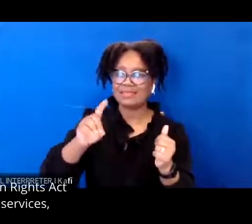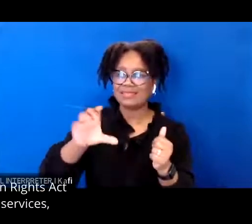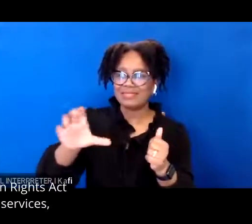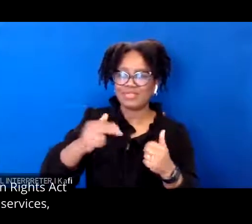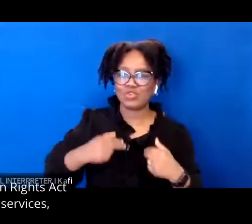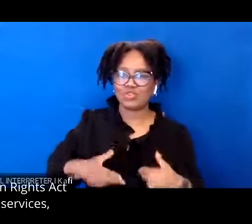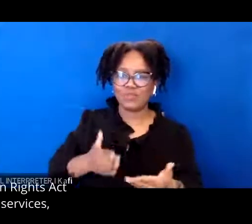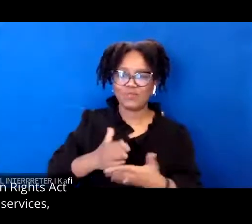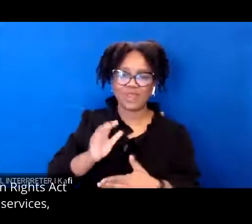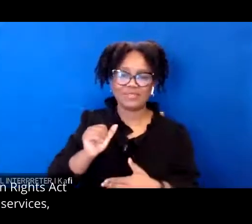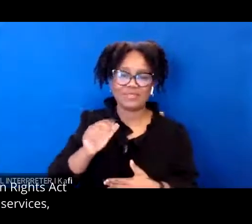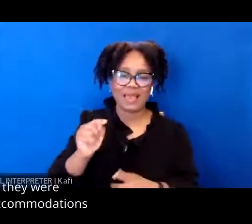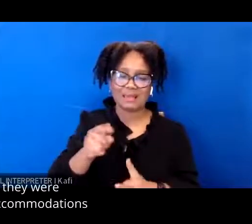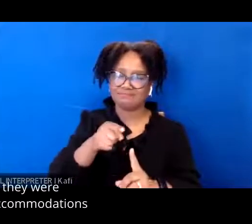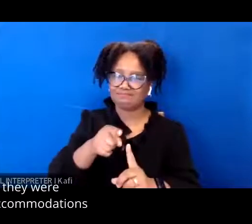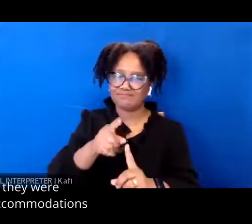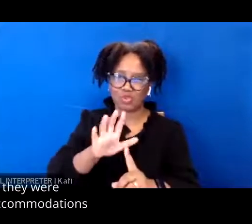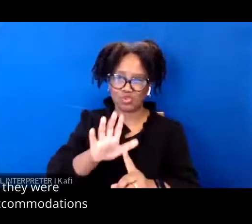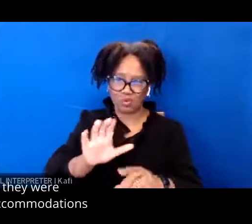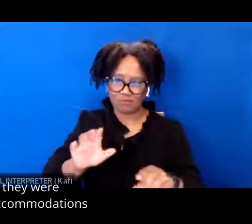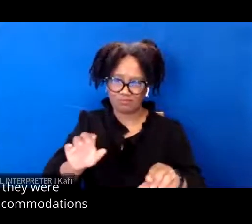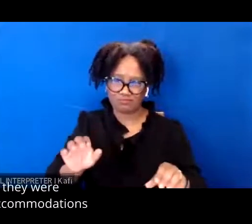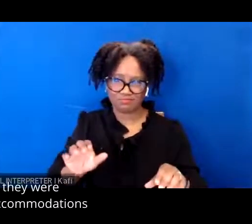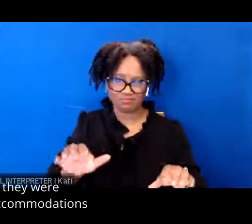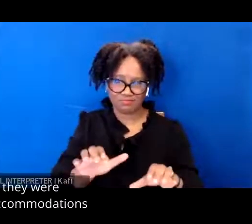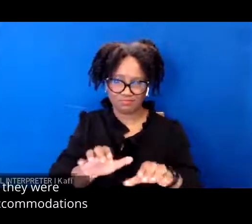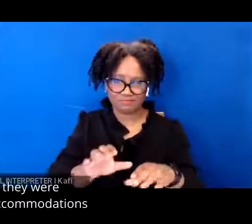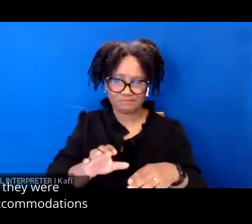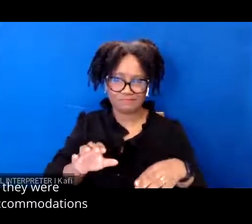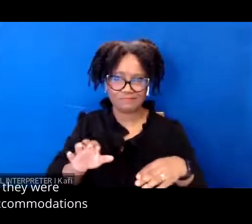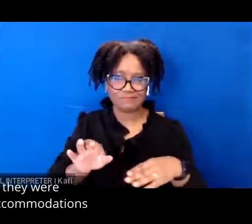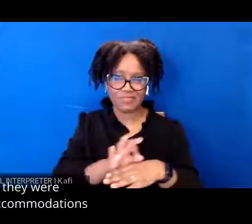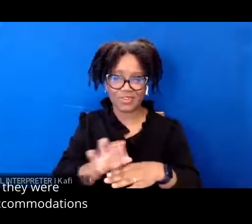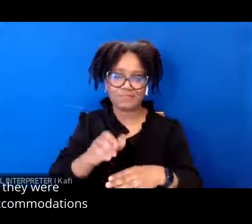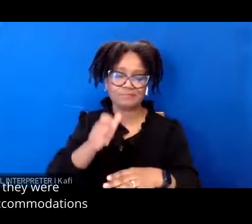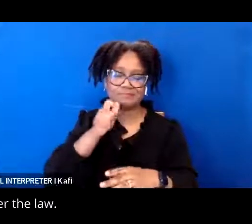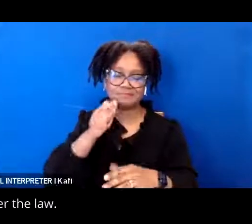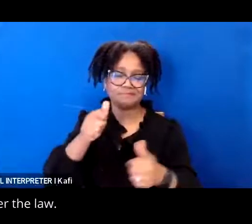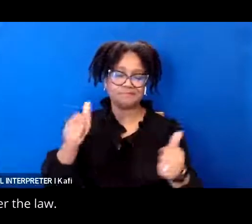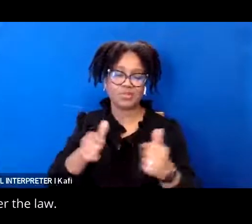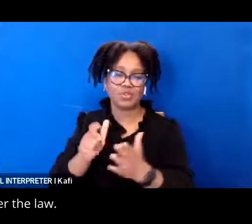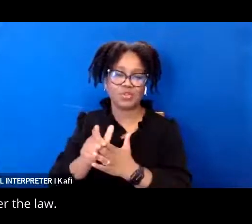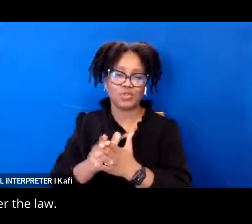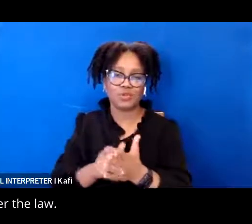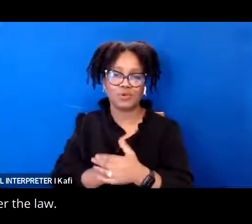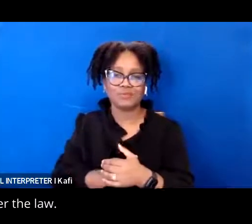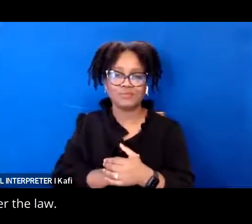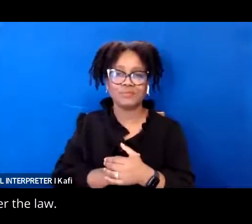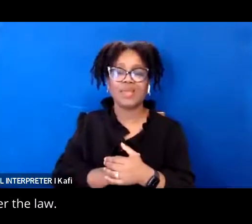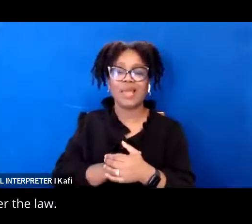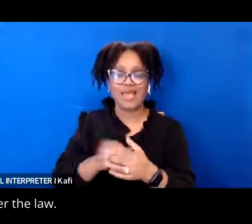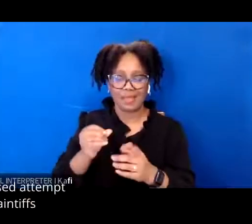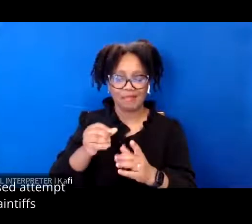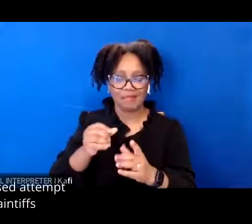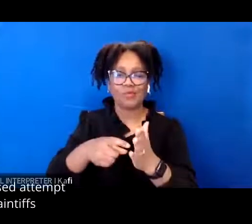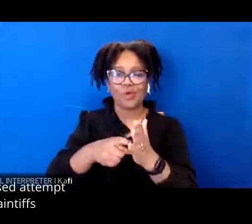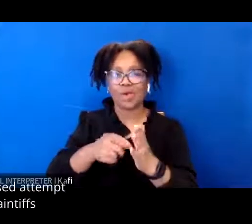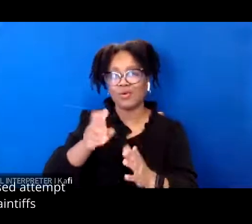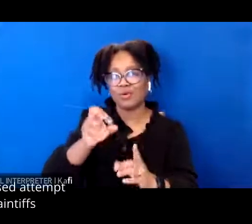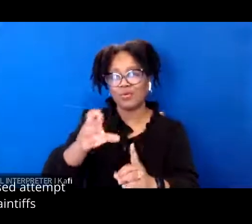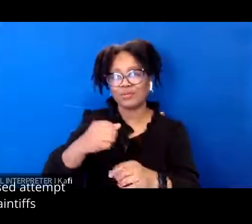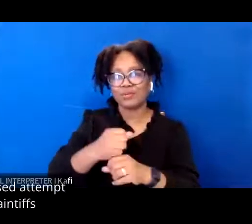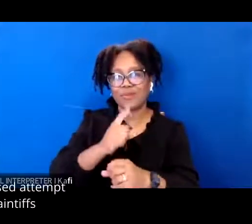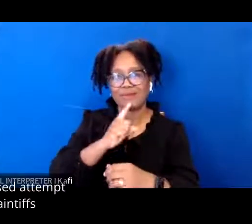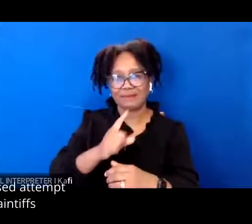to its services and and thus that they were required to make accommodations to people under the law she also